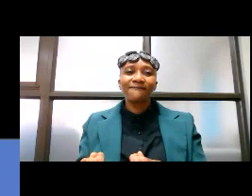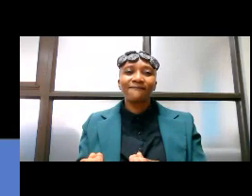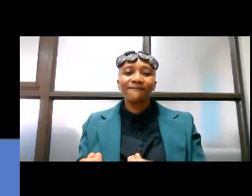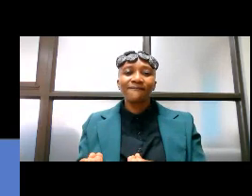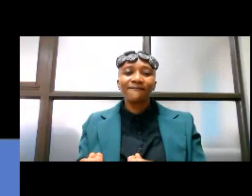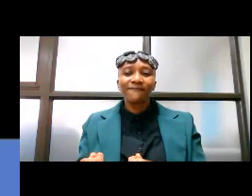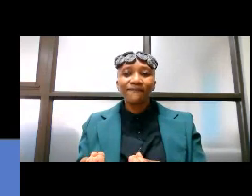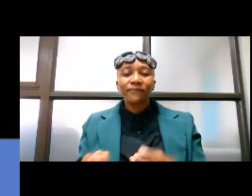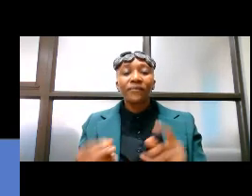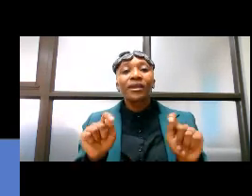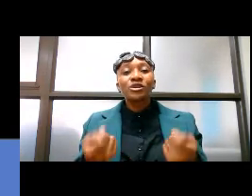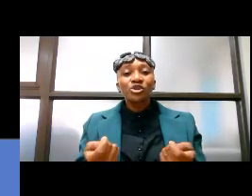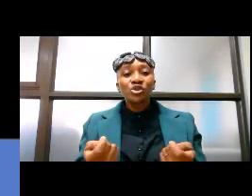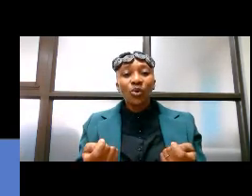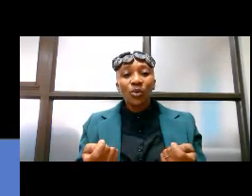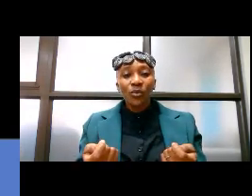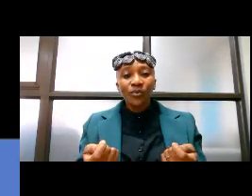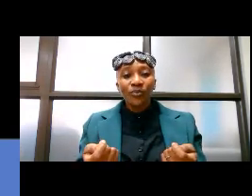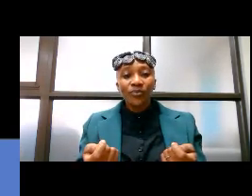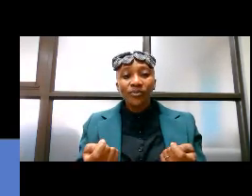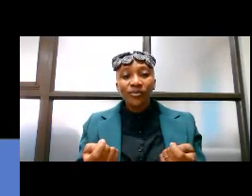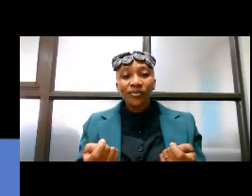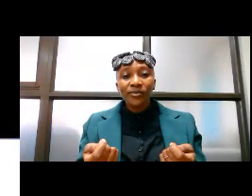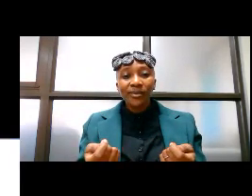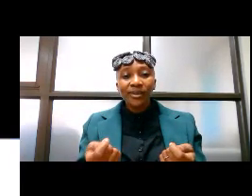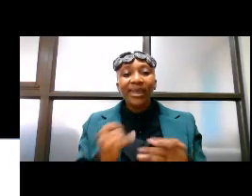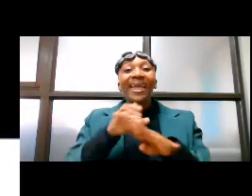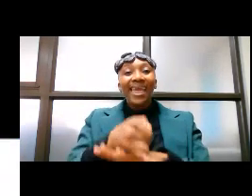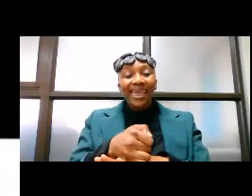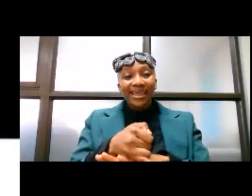So early childhood interventions are extremely